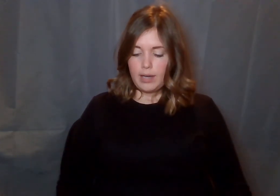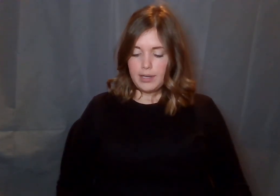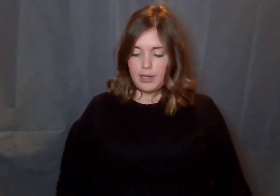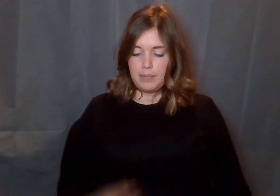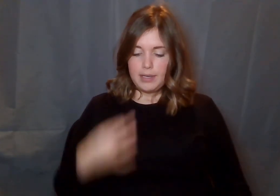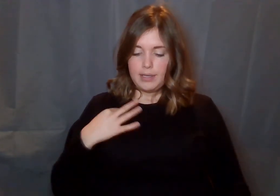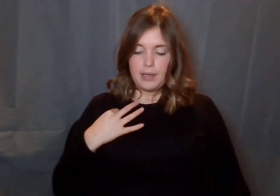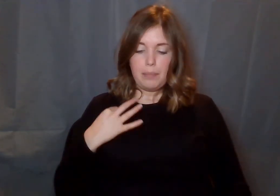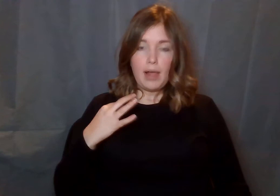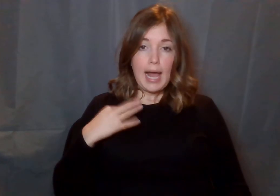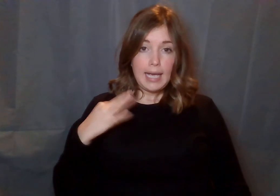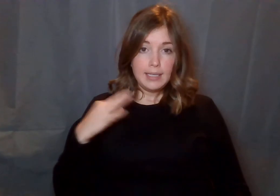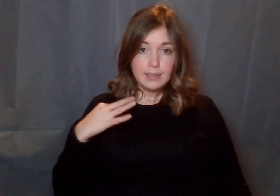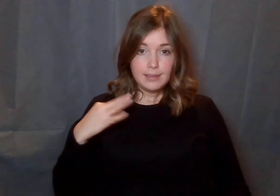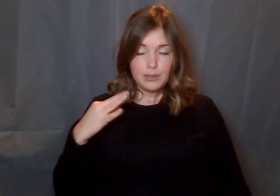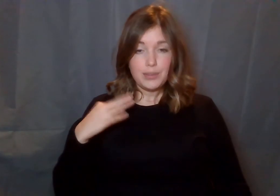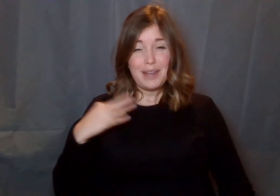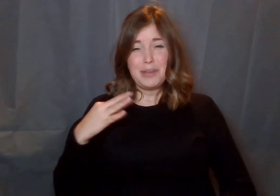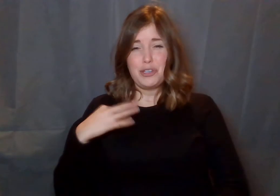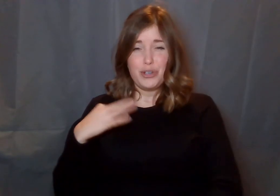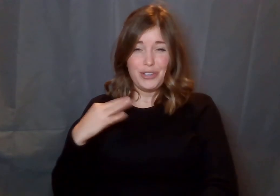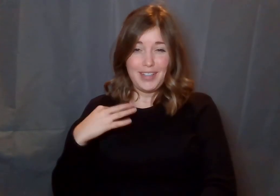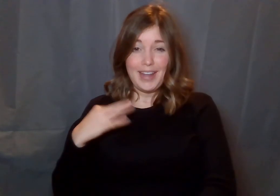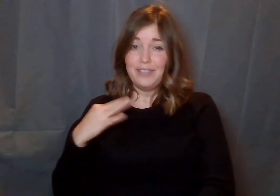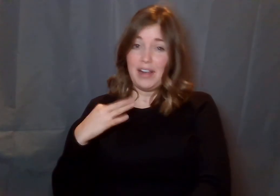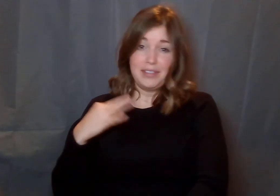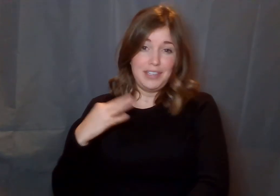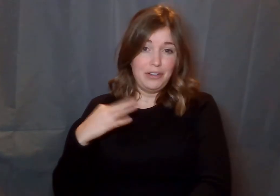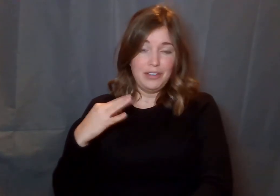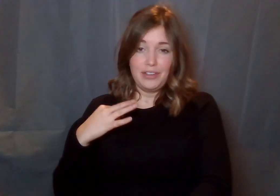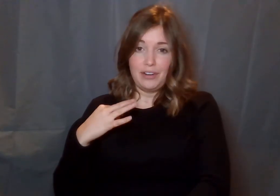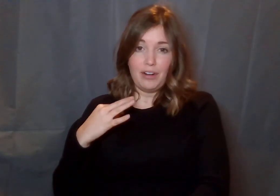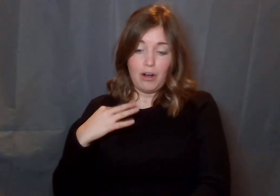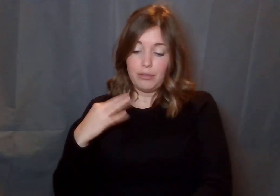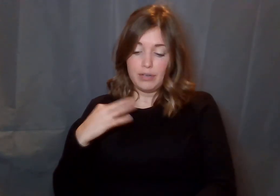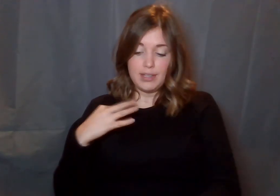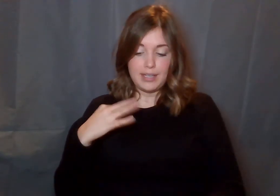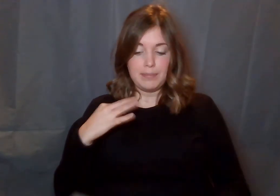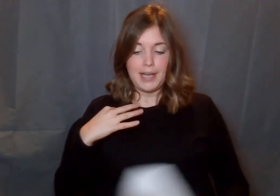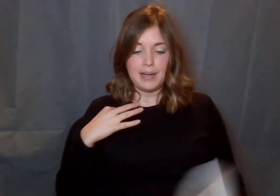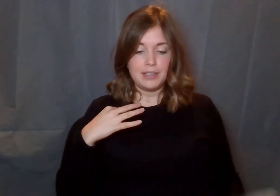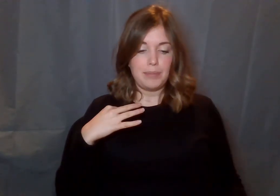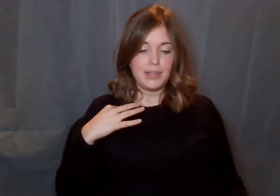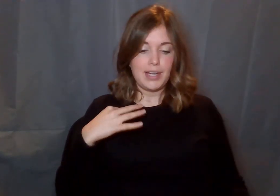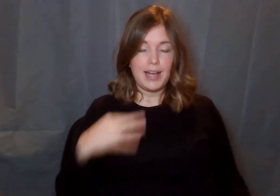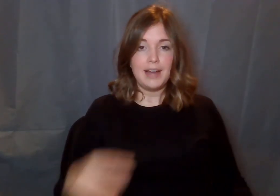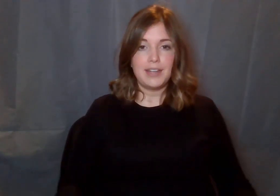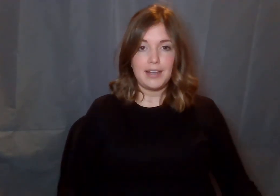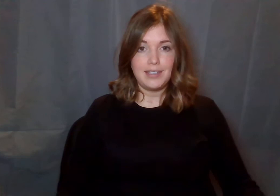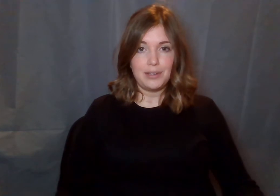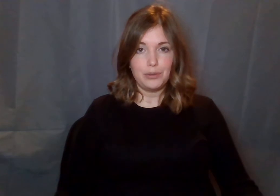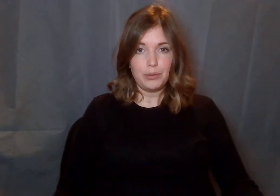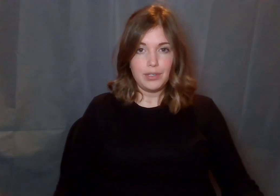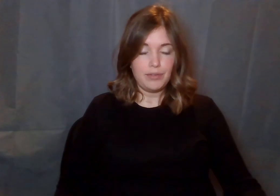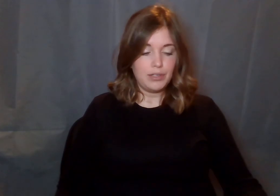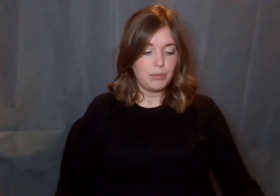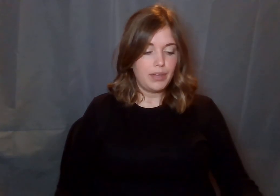Next up is apply. So same as shirt and volunteer. They're all three the same sign. It depends on context that you'll know the difference with that